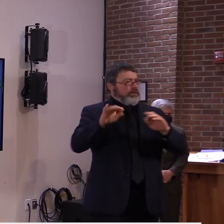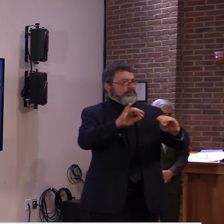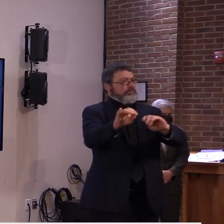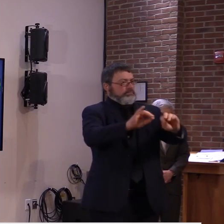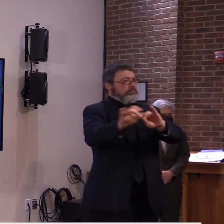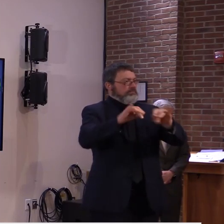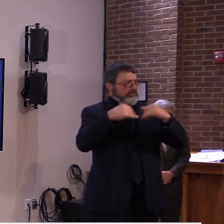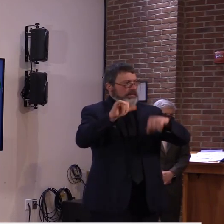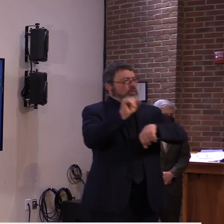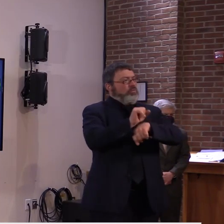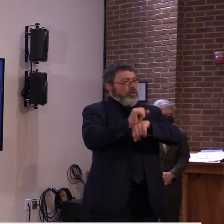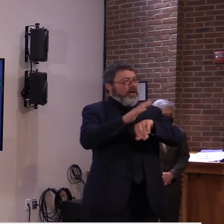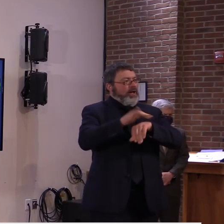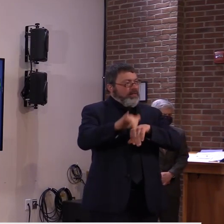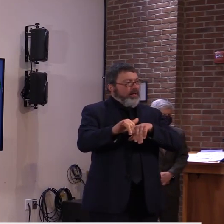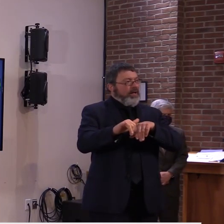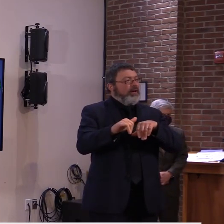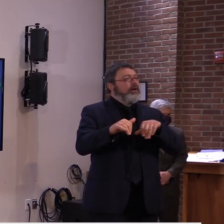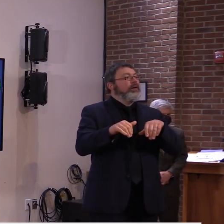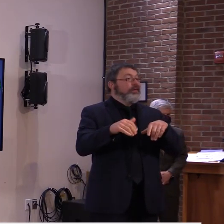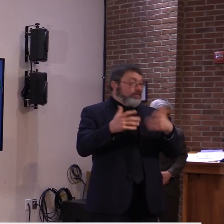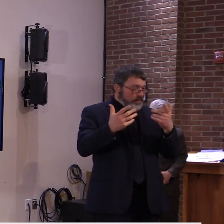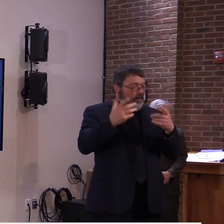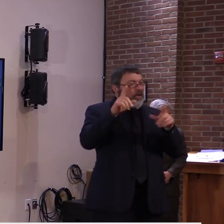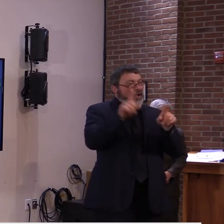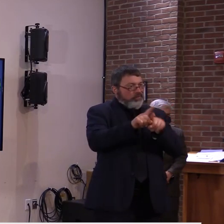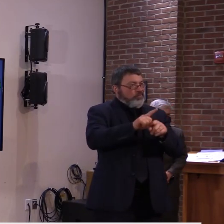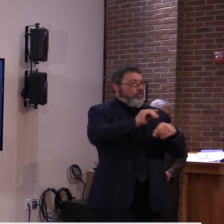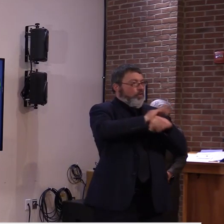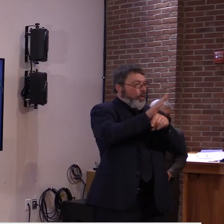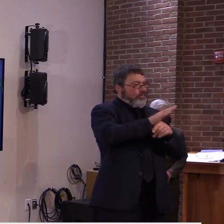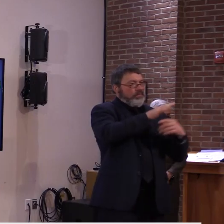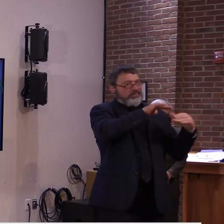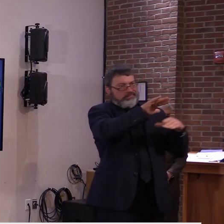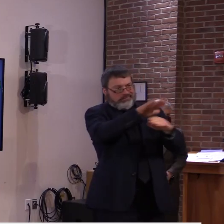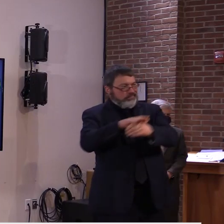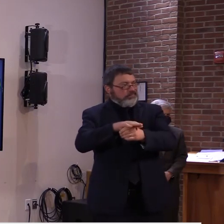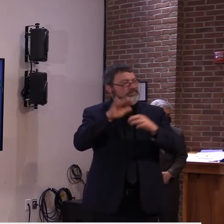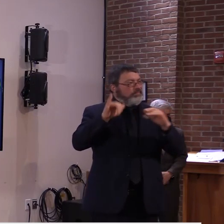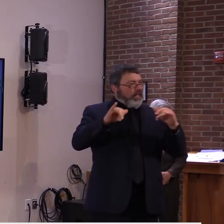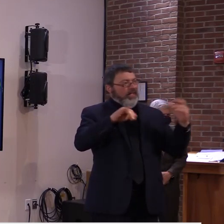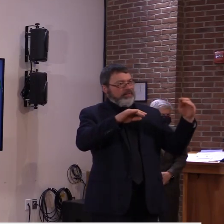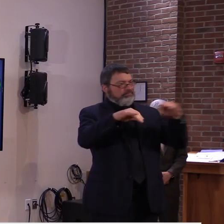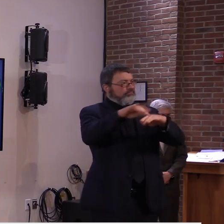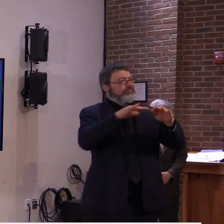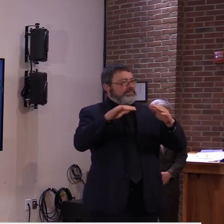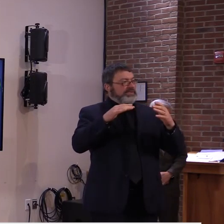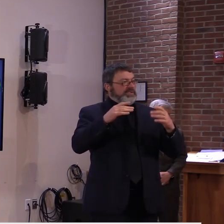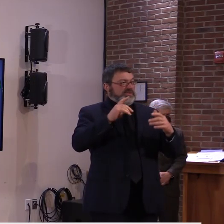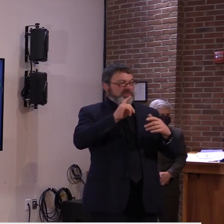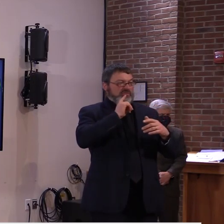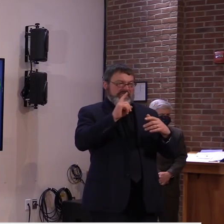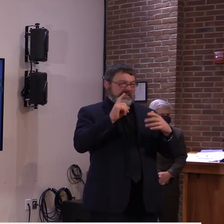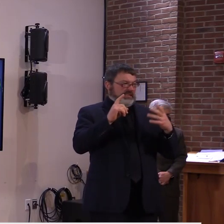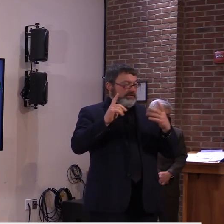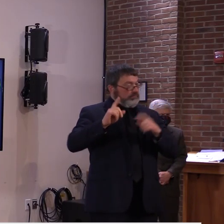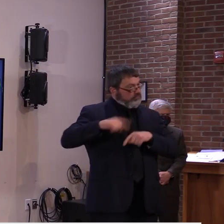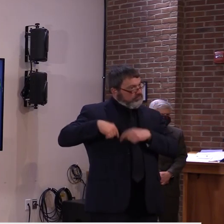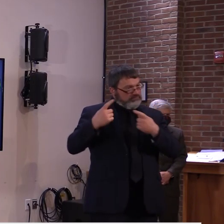written response from the Attorney General's office, but notwithstanding that, our legal team has continued to work on this in between all of the